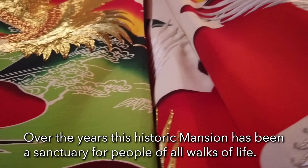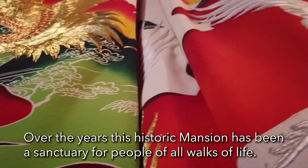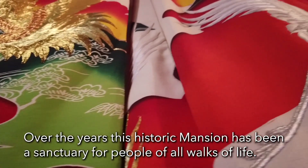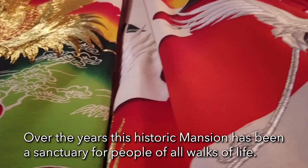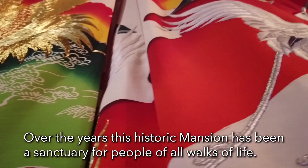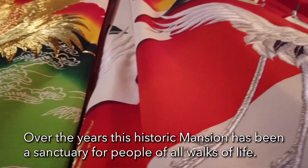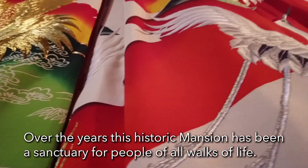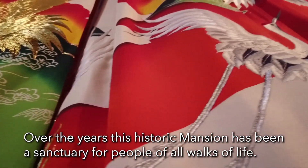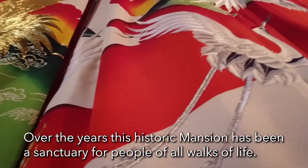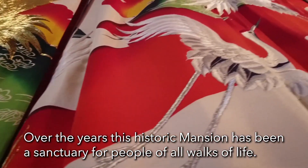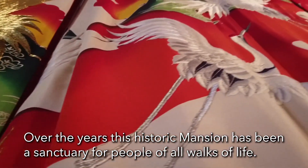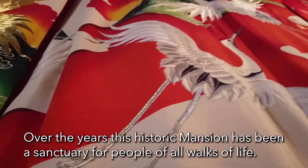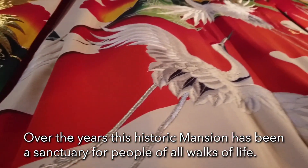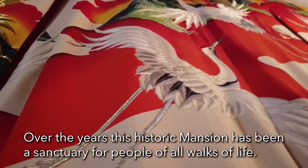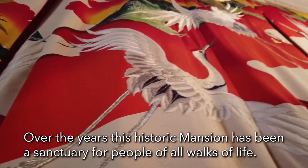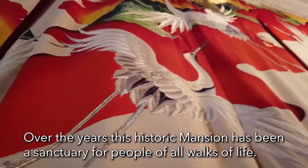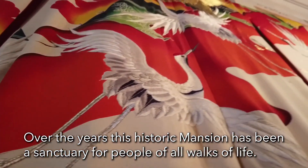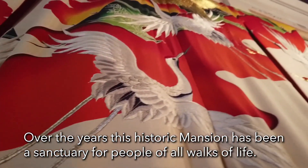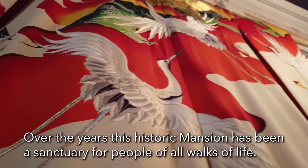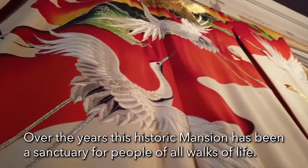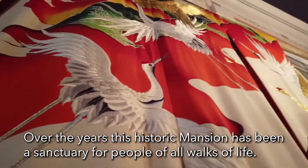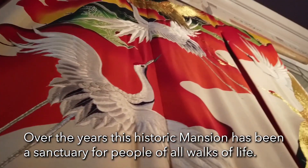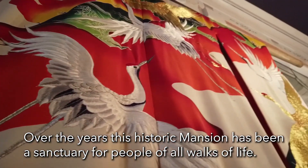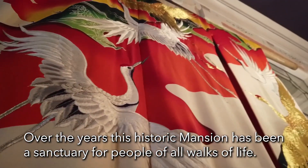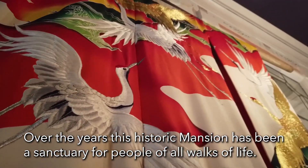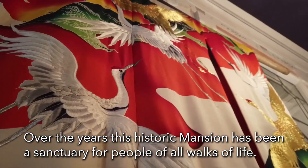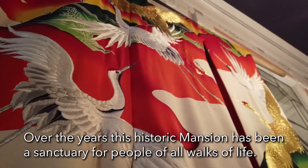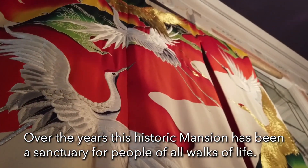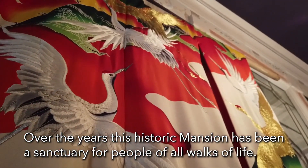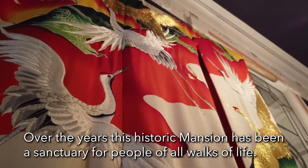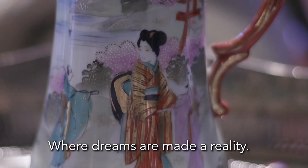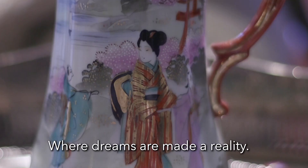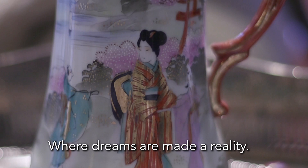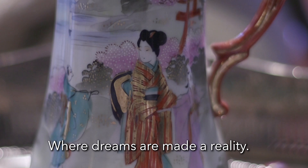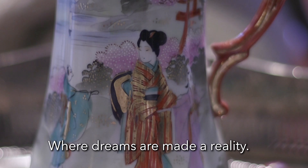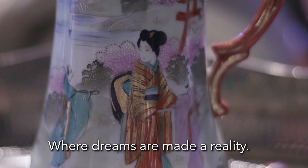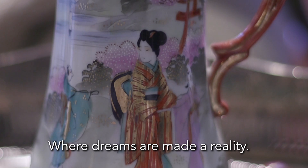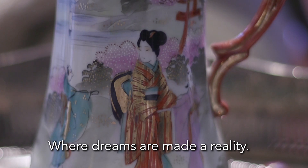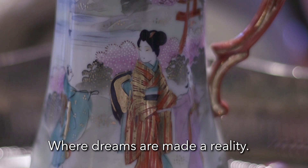Over the years, this historic mansion has been a sanctuary for people of all walks of life, where dreams are made a